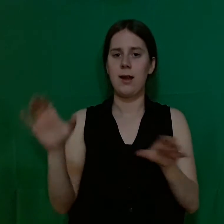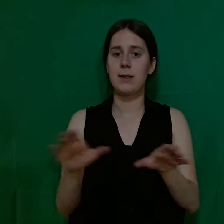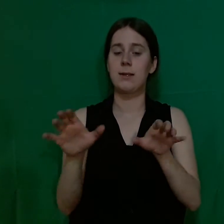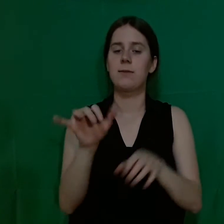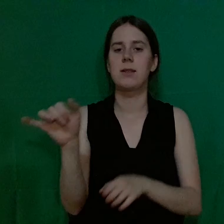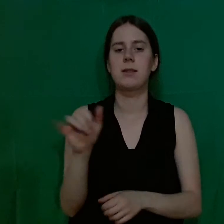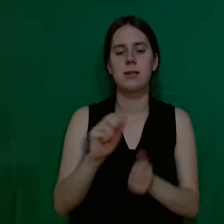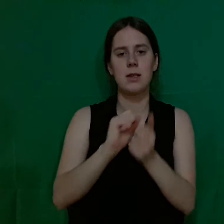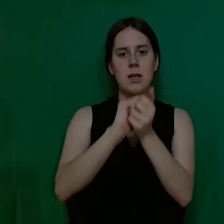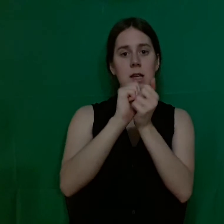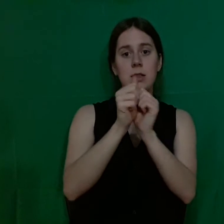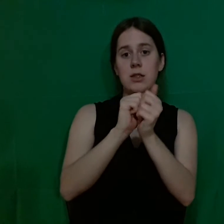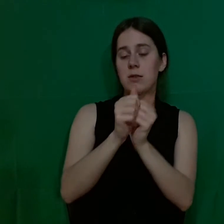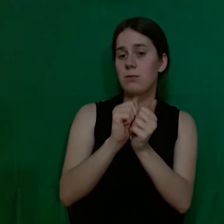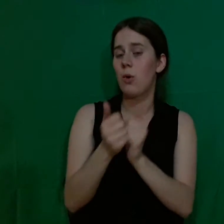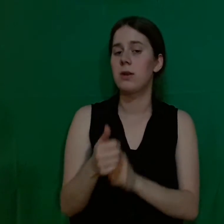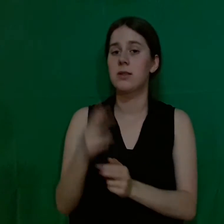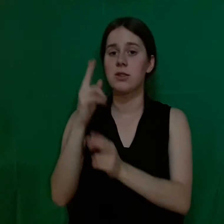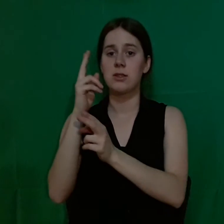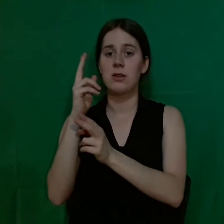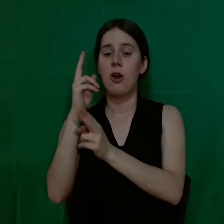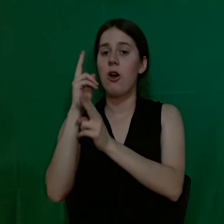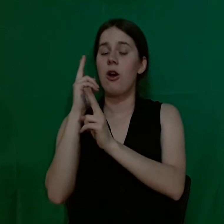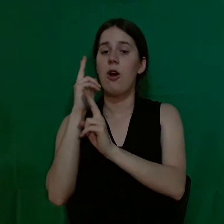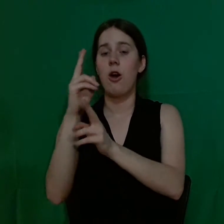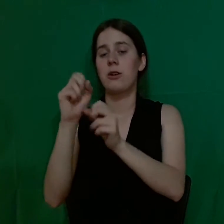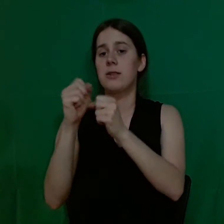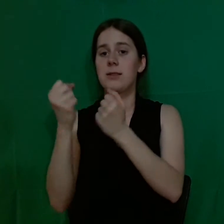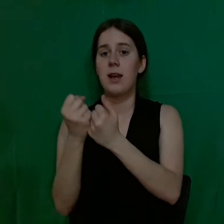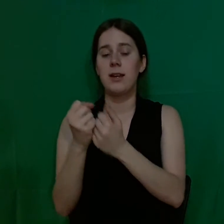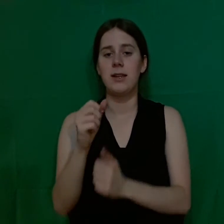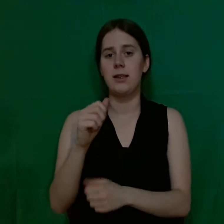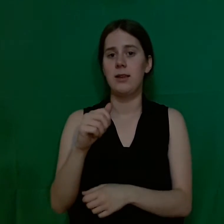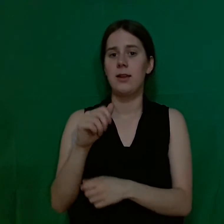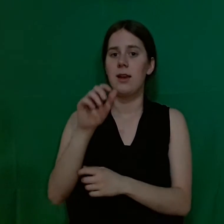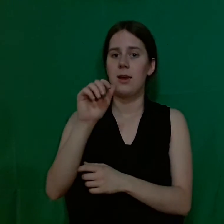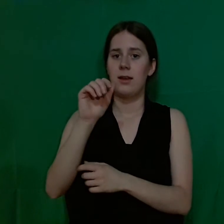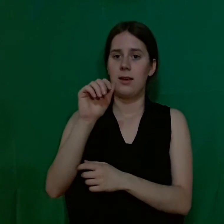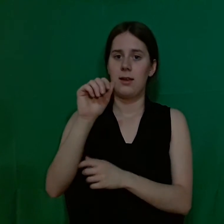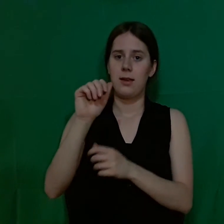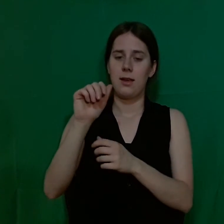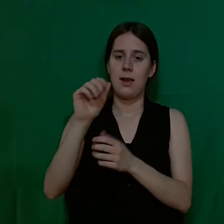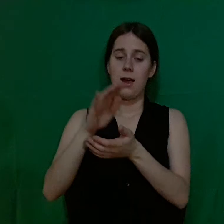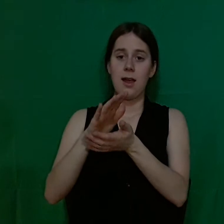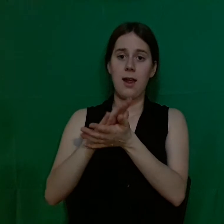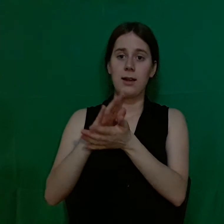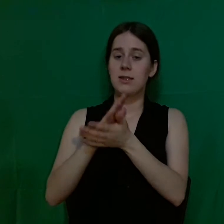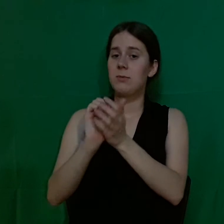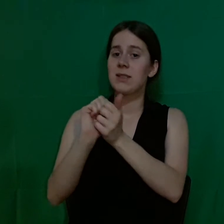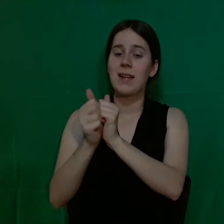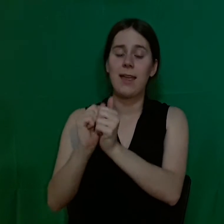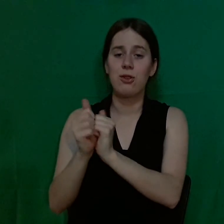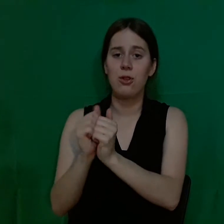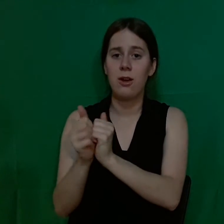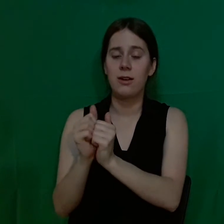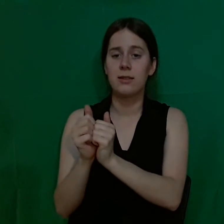mock trial, academic decathlon, or the athletics, like you were on the softball team for 4 years in